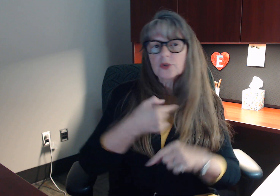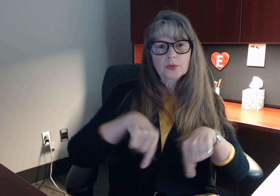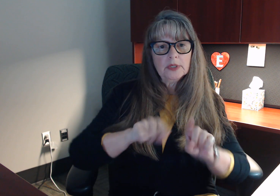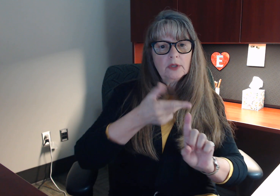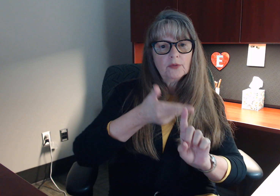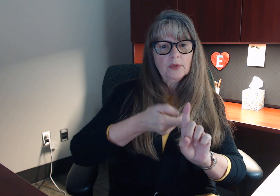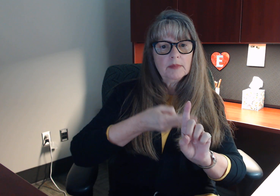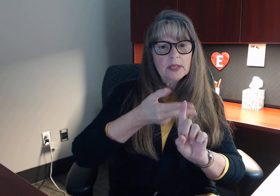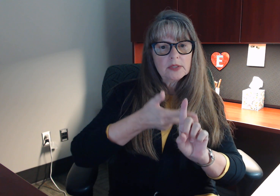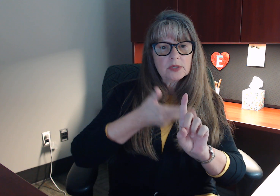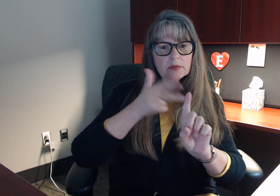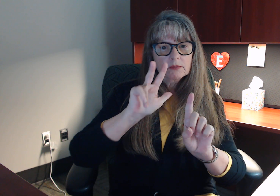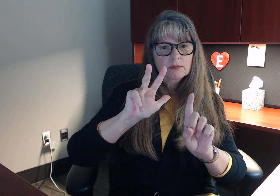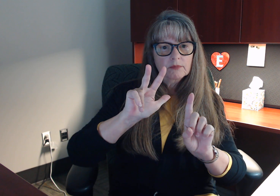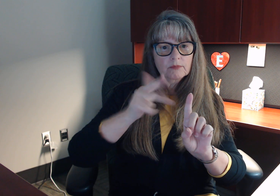during 3 months.